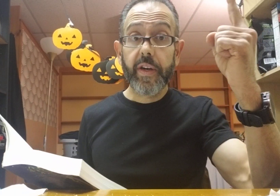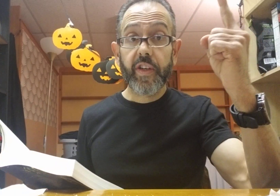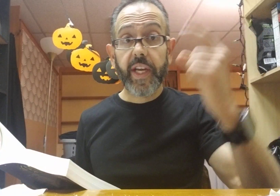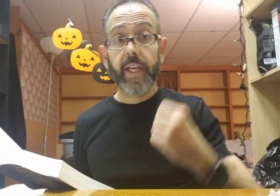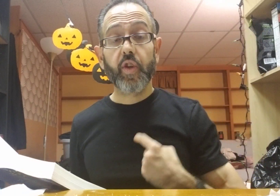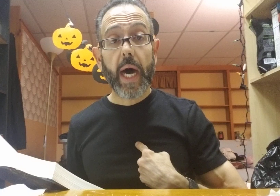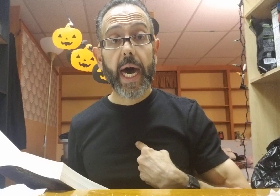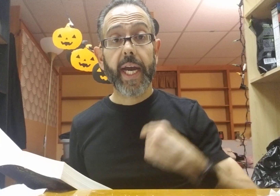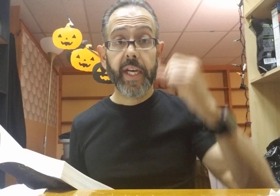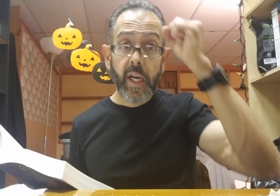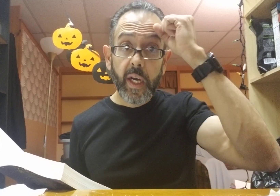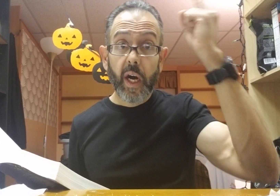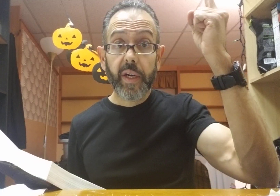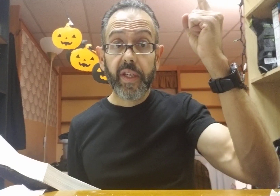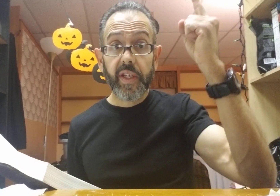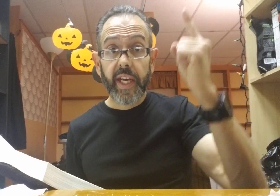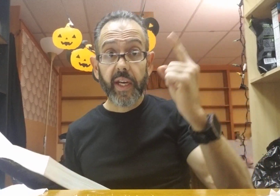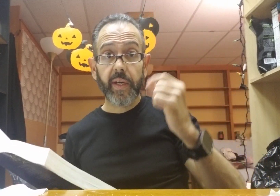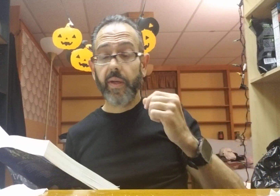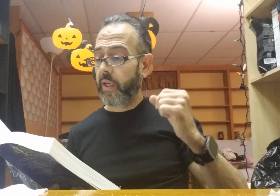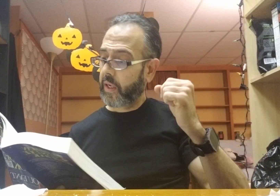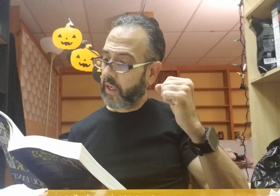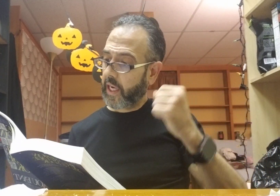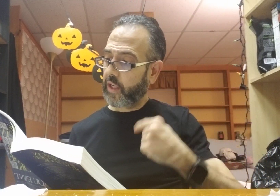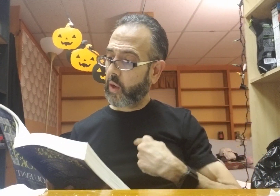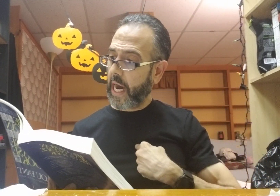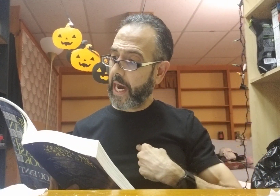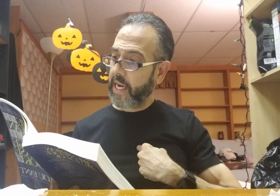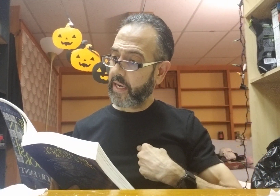understand. So I understand. Okay, so I